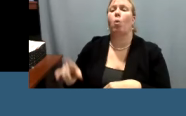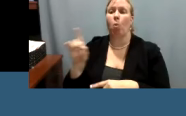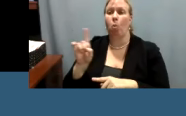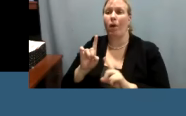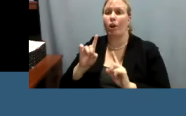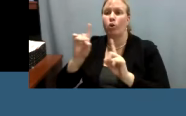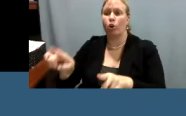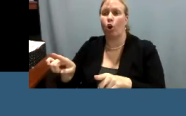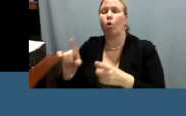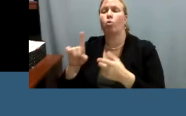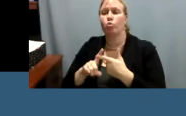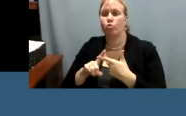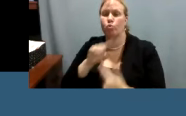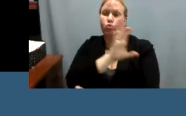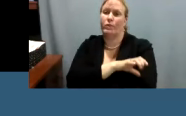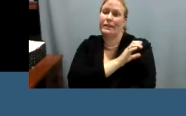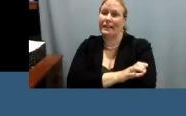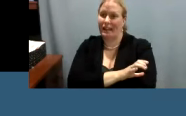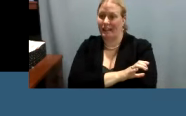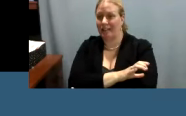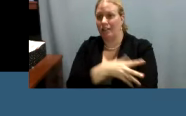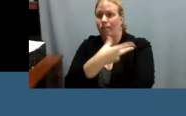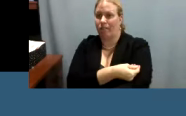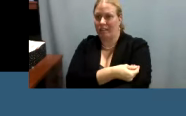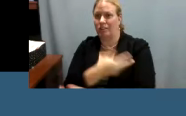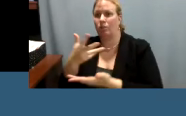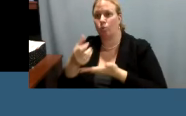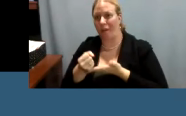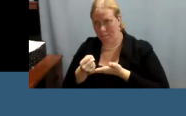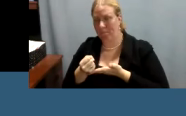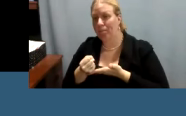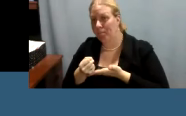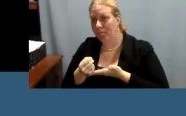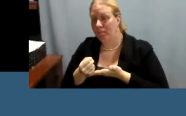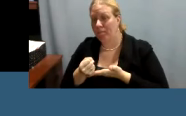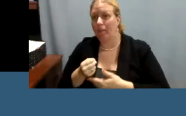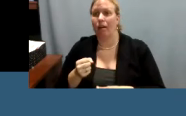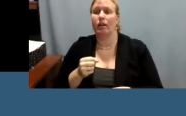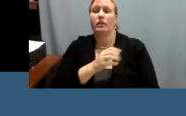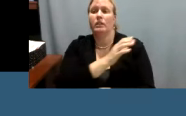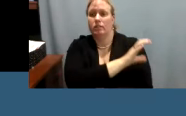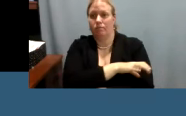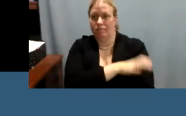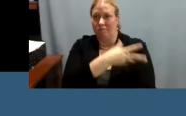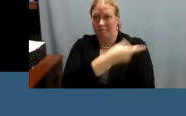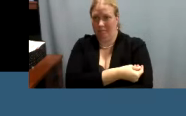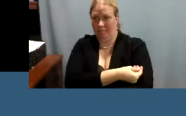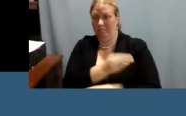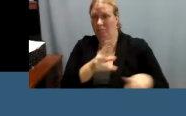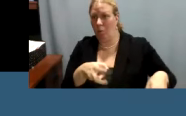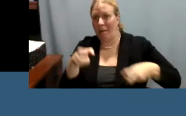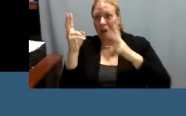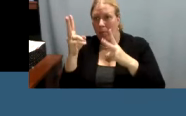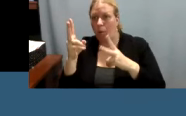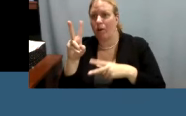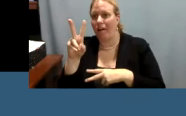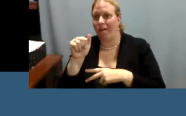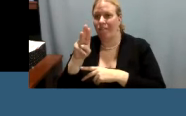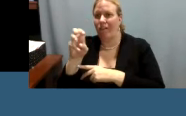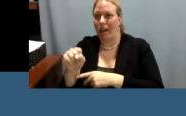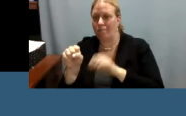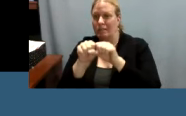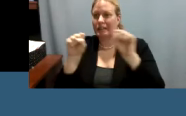register um to get vaccinated our vaccination clinics will be uploaded into the vans system and visible